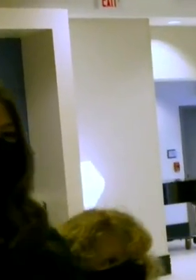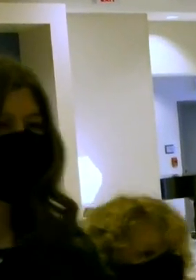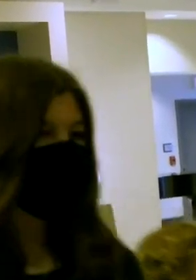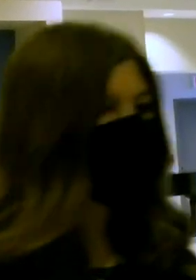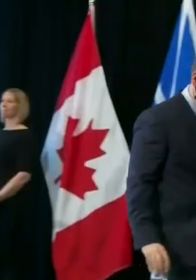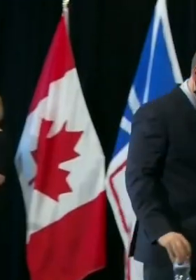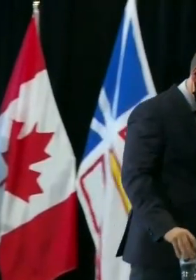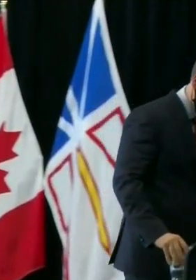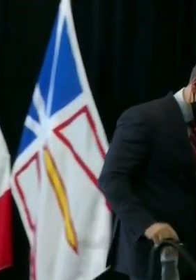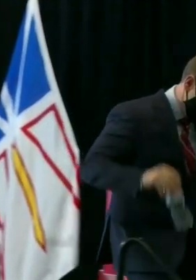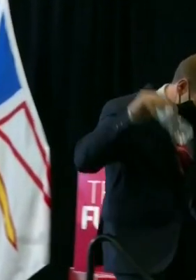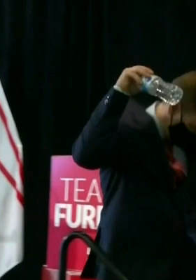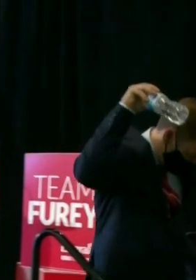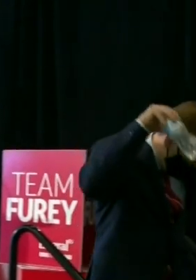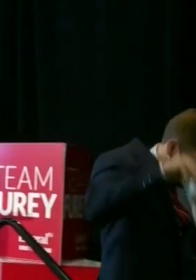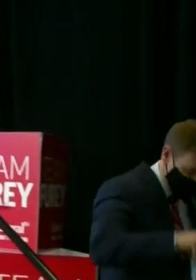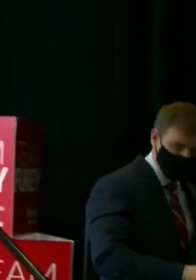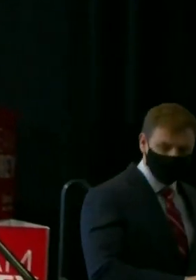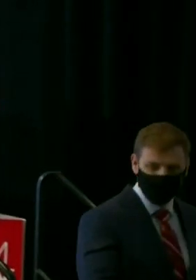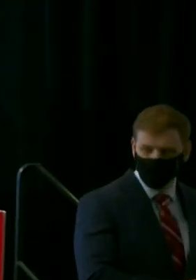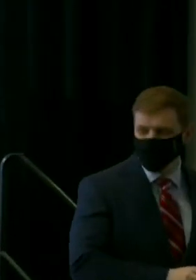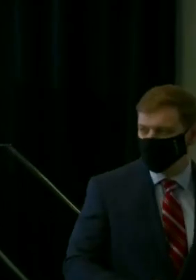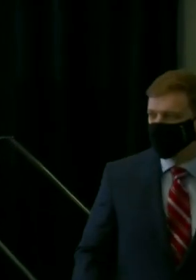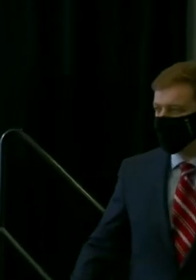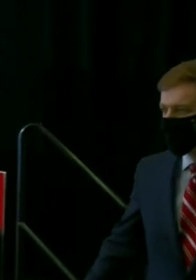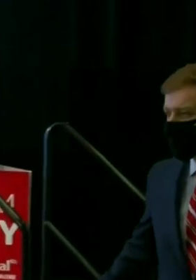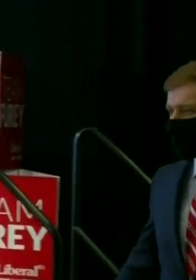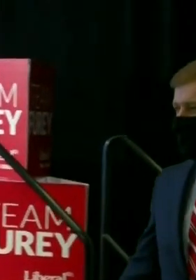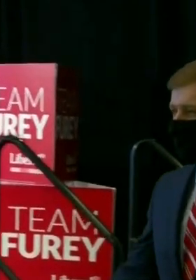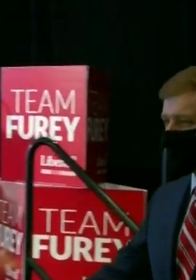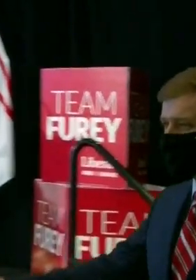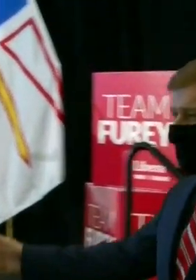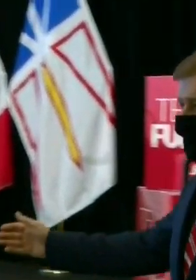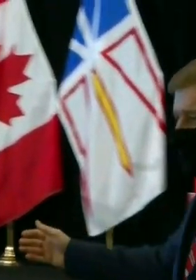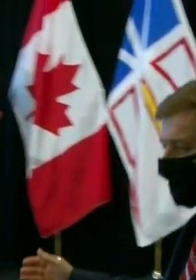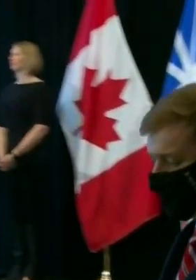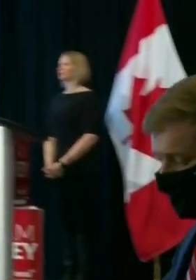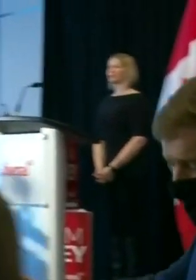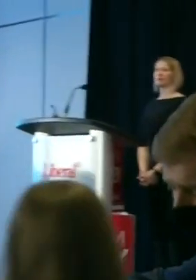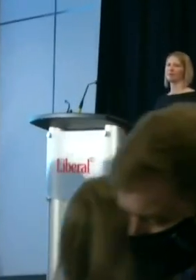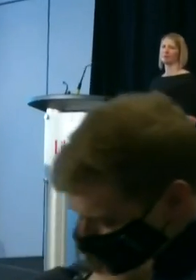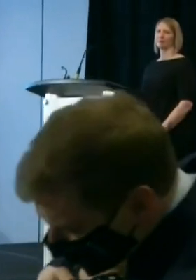and bold thinking. With lingering questions about how he won, it's